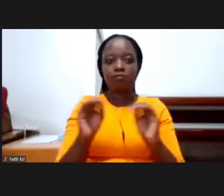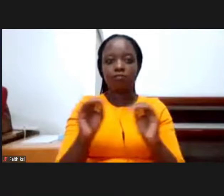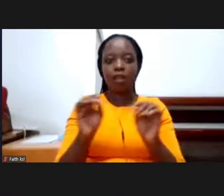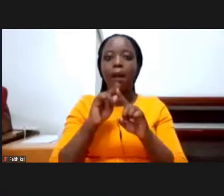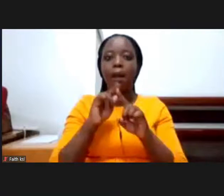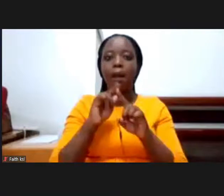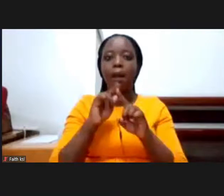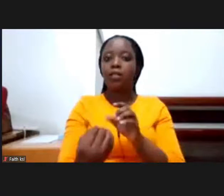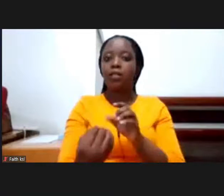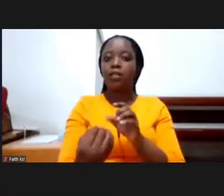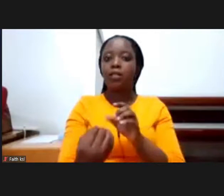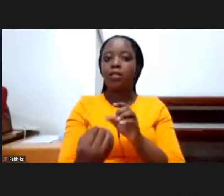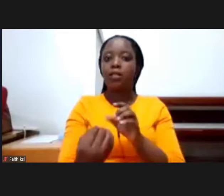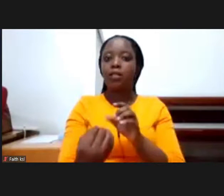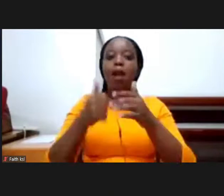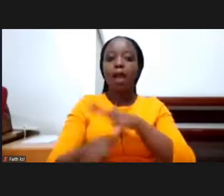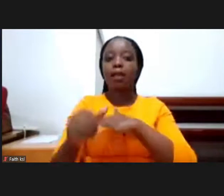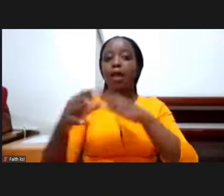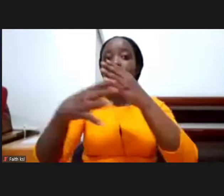to be imported in the return.